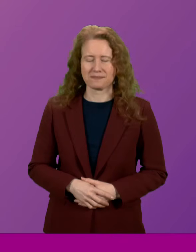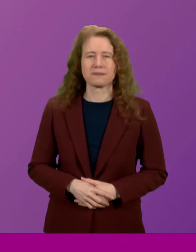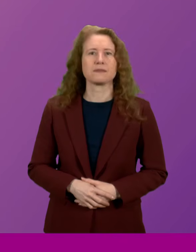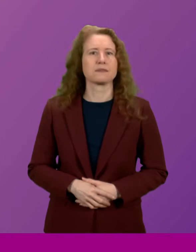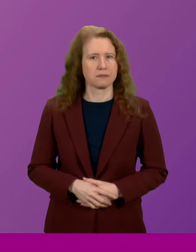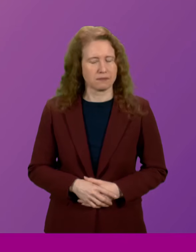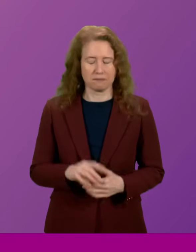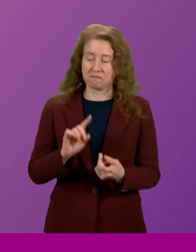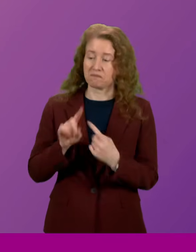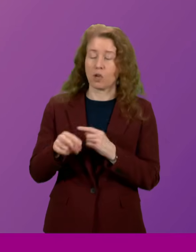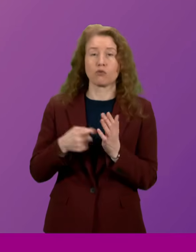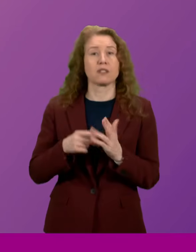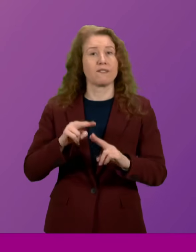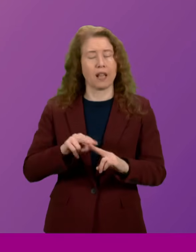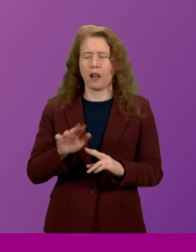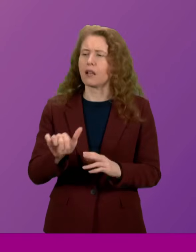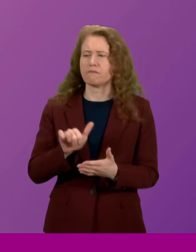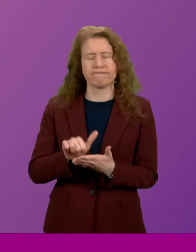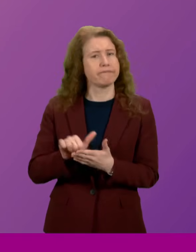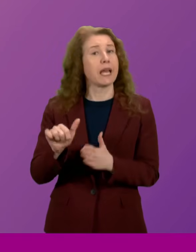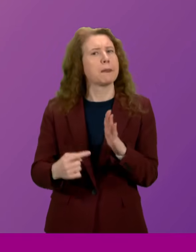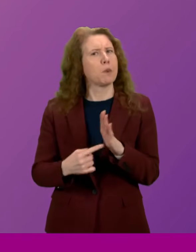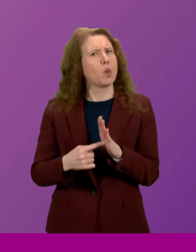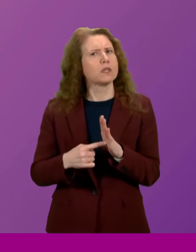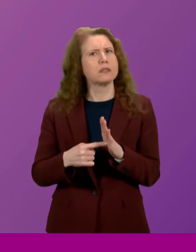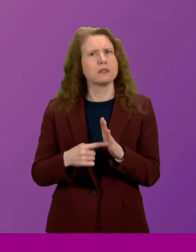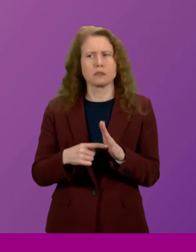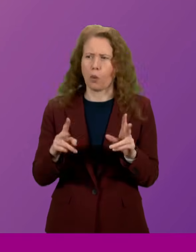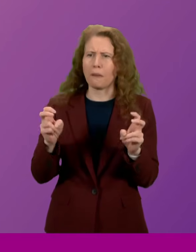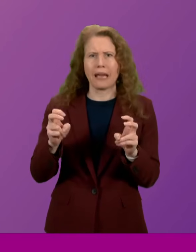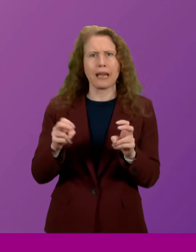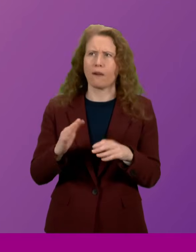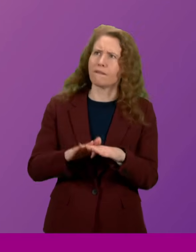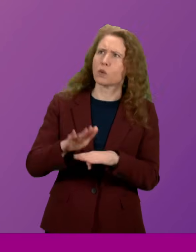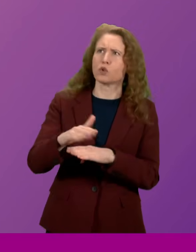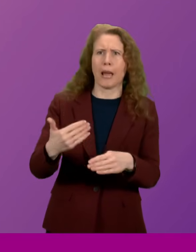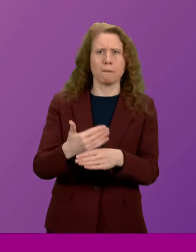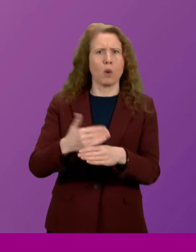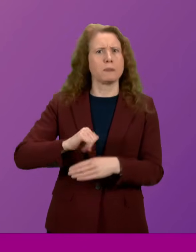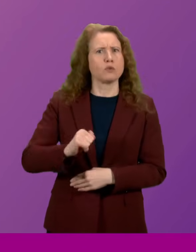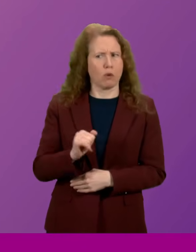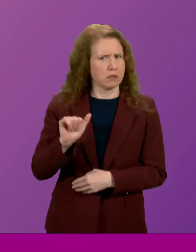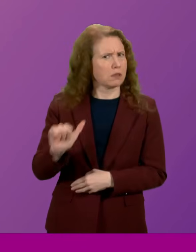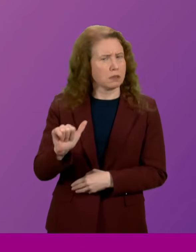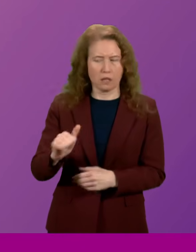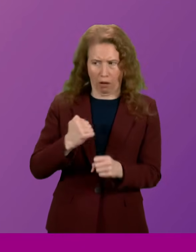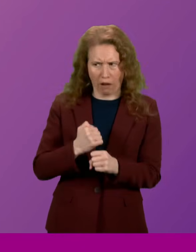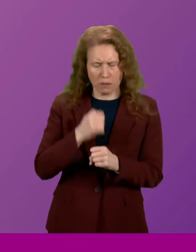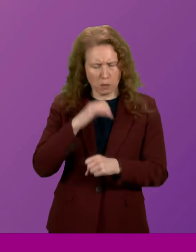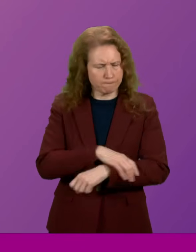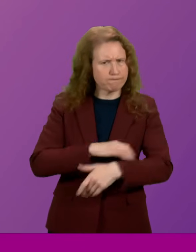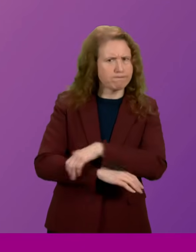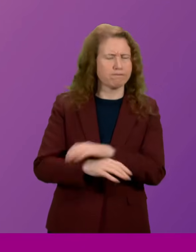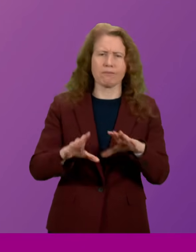President, Russell Finlay raises important issues about the future of employment in Scotland, and the Government will do everything we